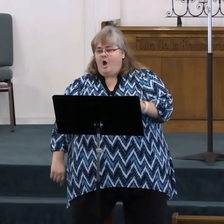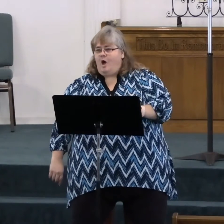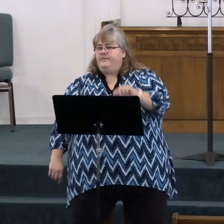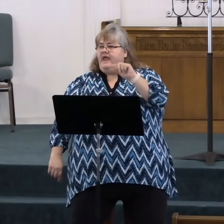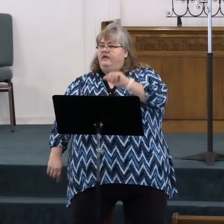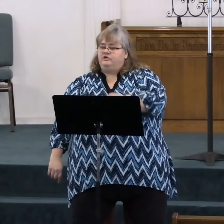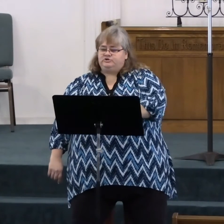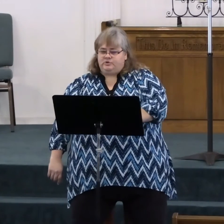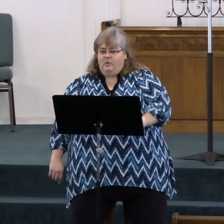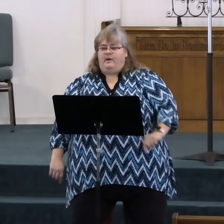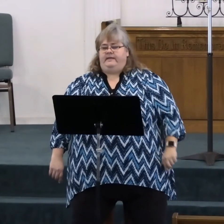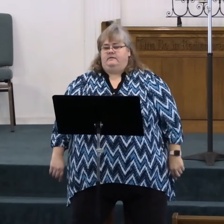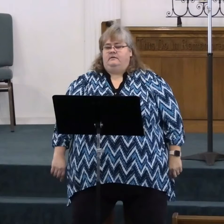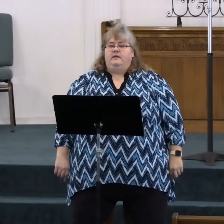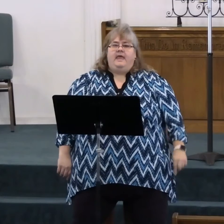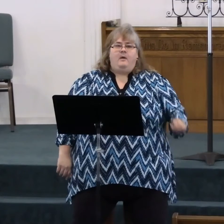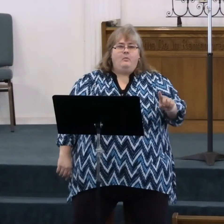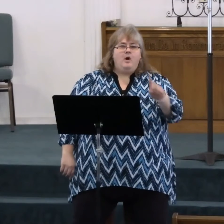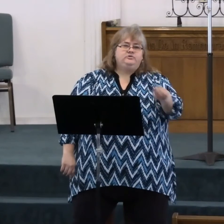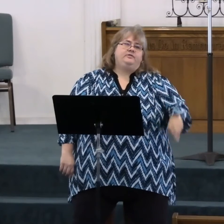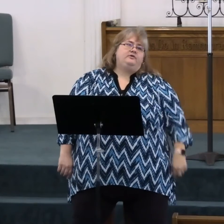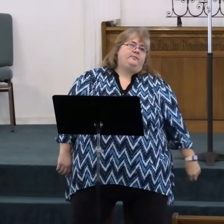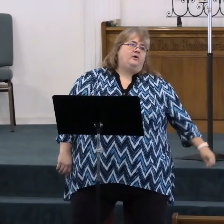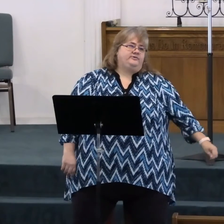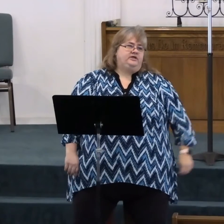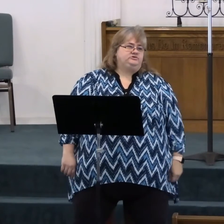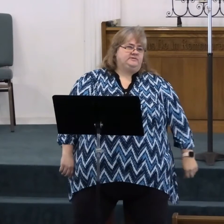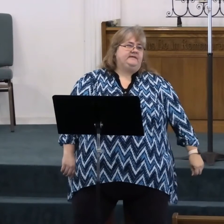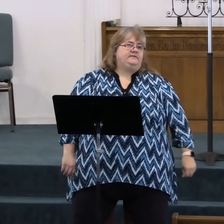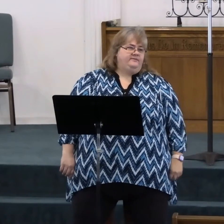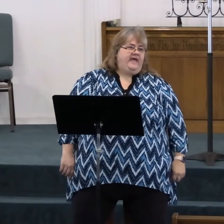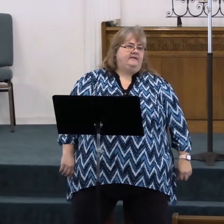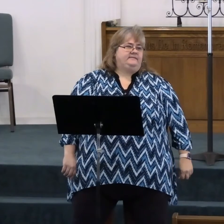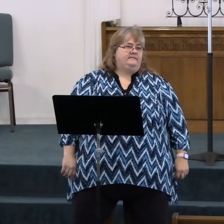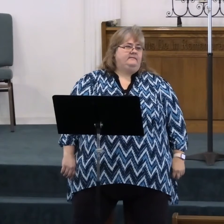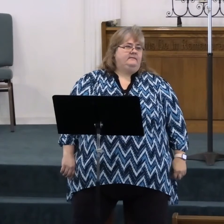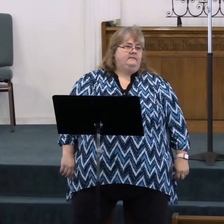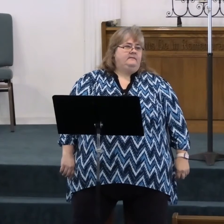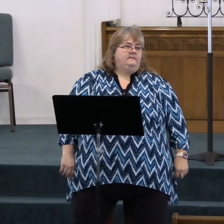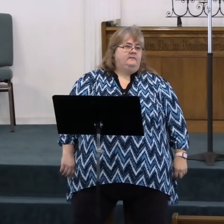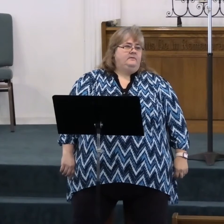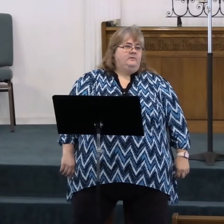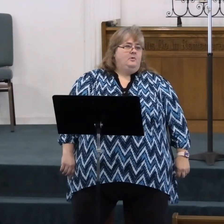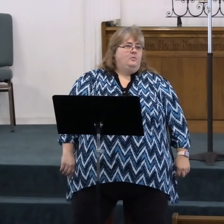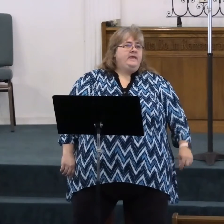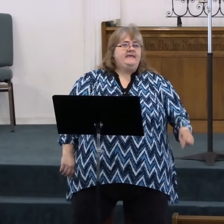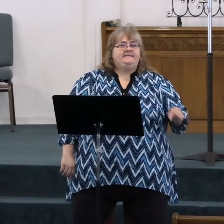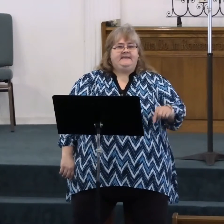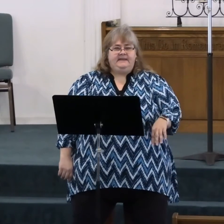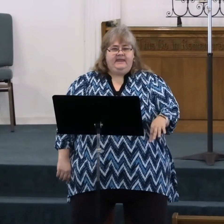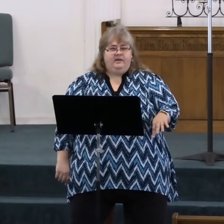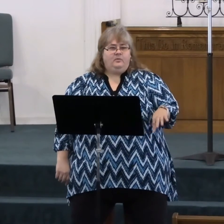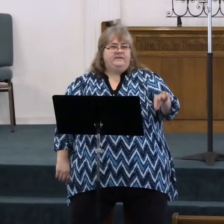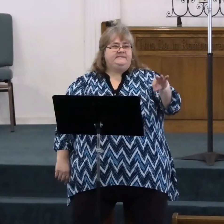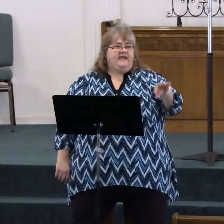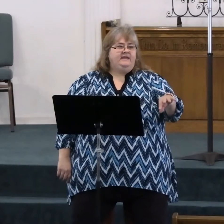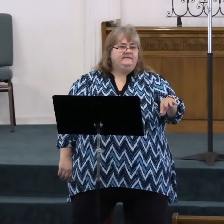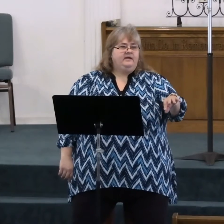rob and destroy. And woe to those false teachers that do that. We sit here, we stand here,